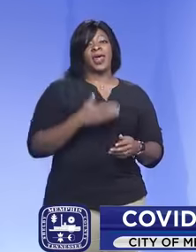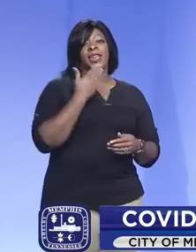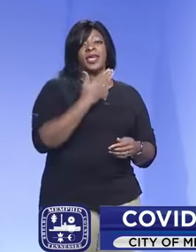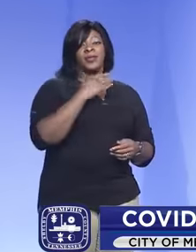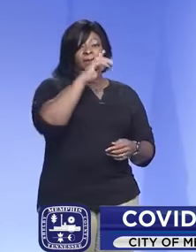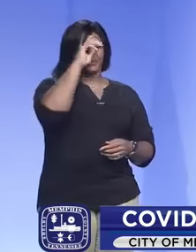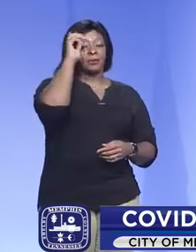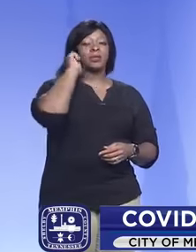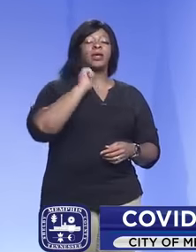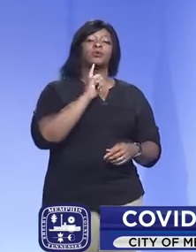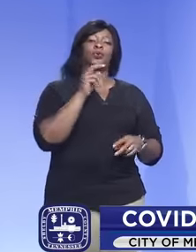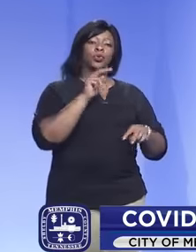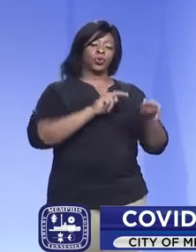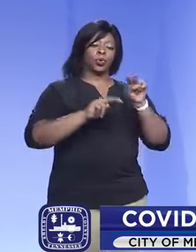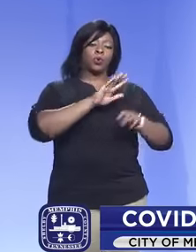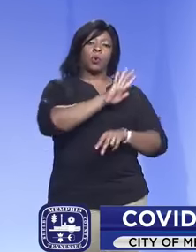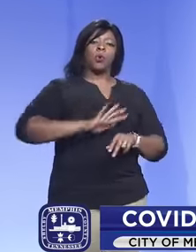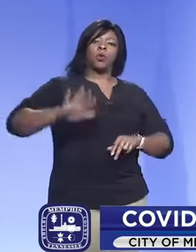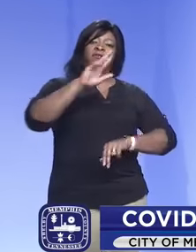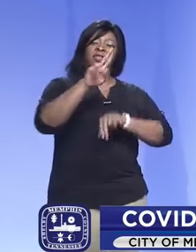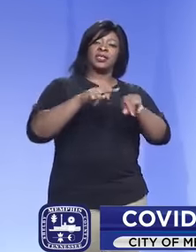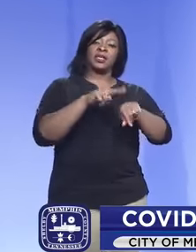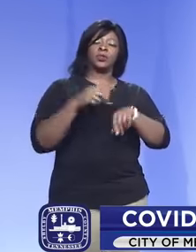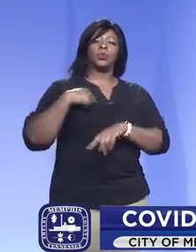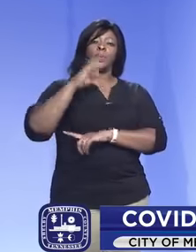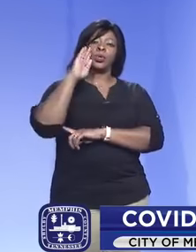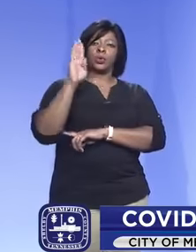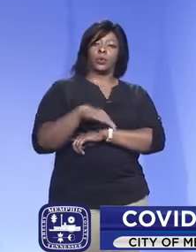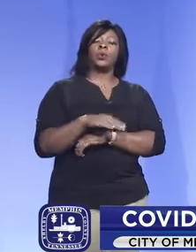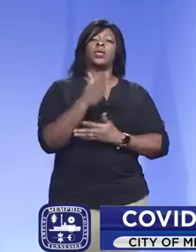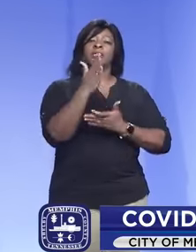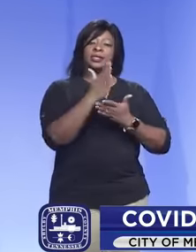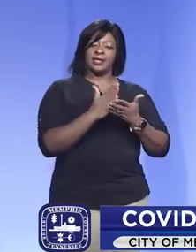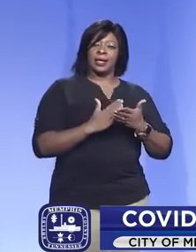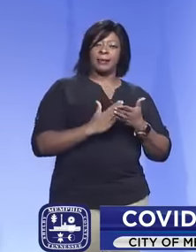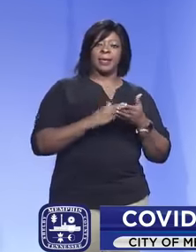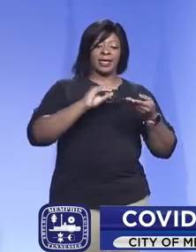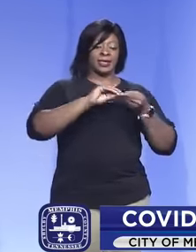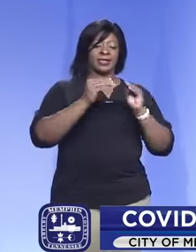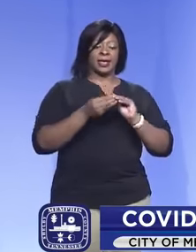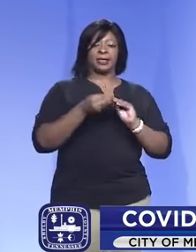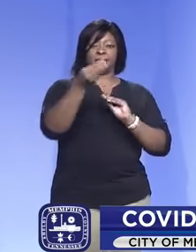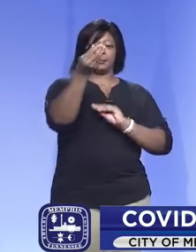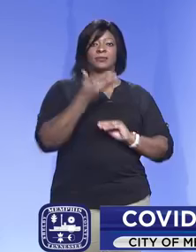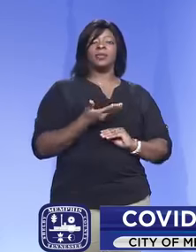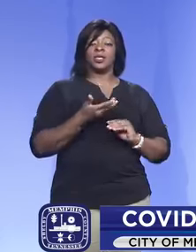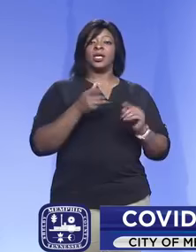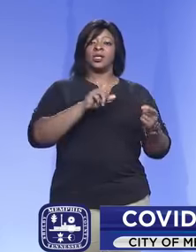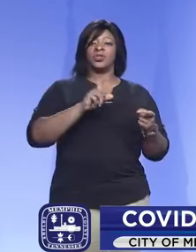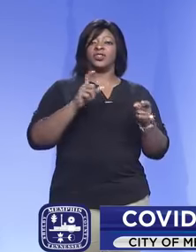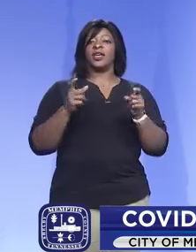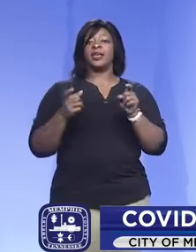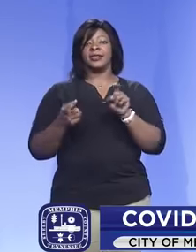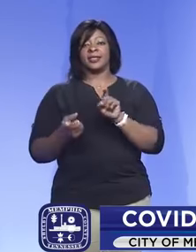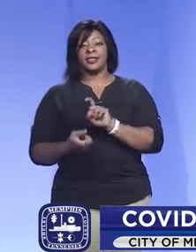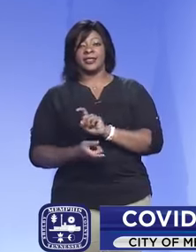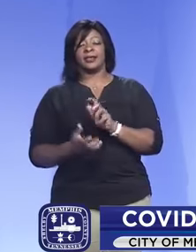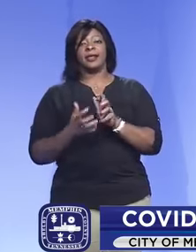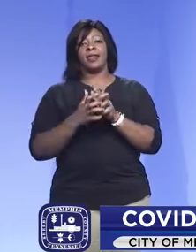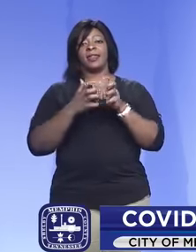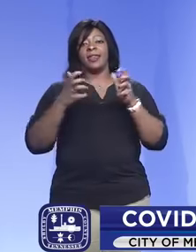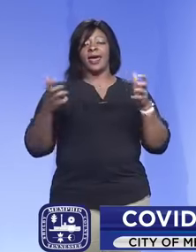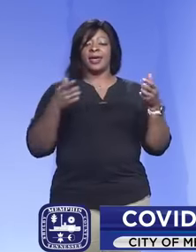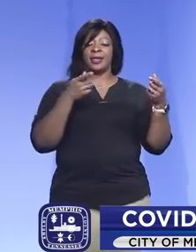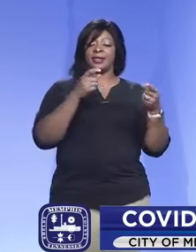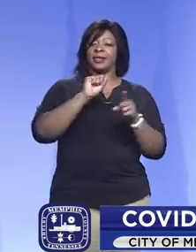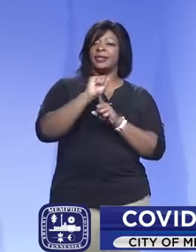So actually looking nationwide, we know that some of the data would indicate changes in a lot of